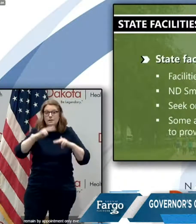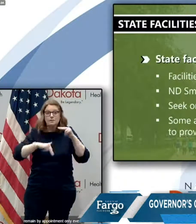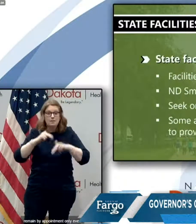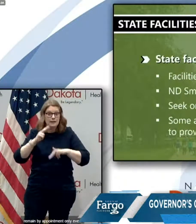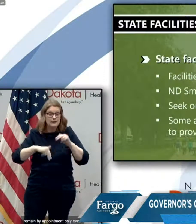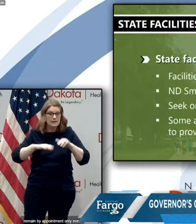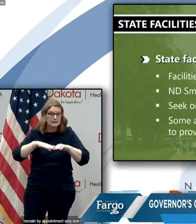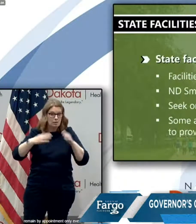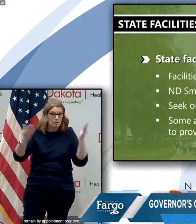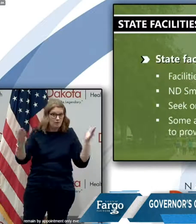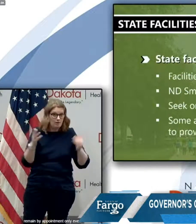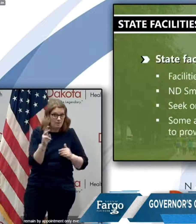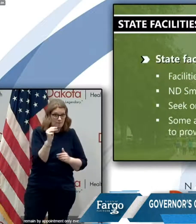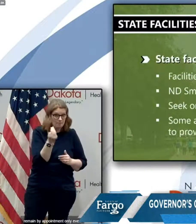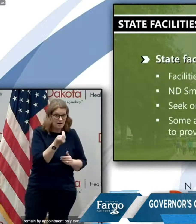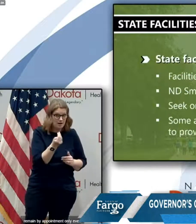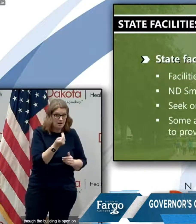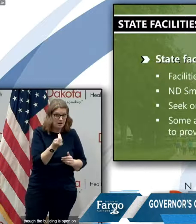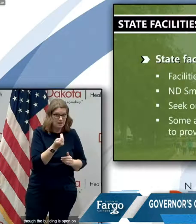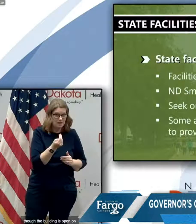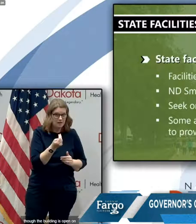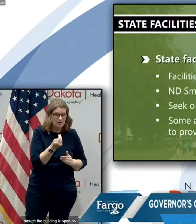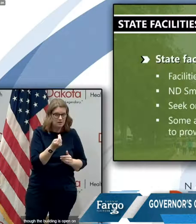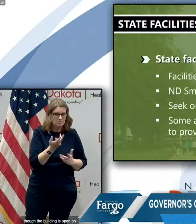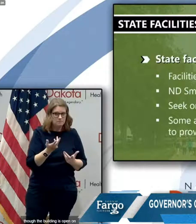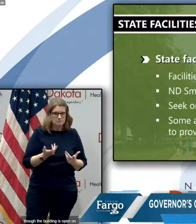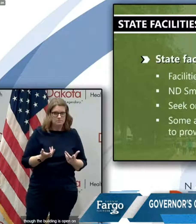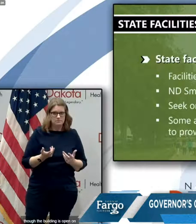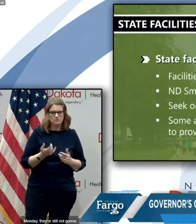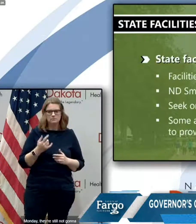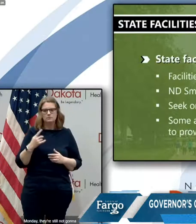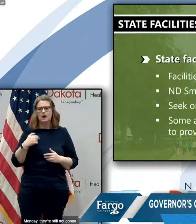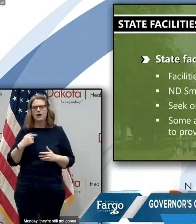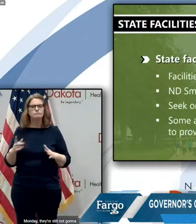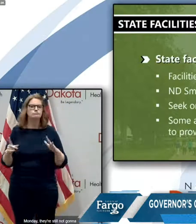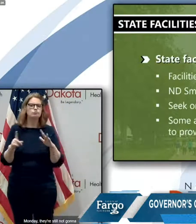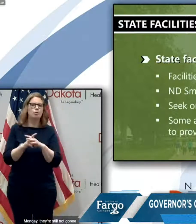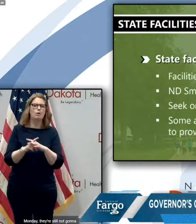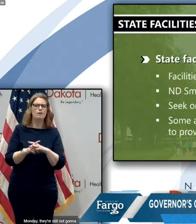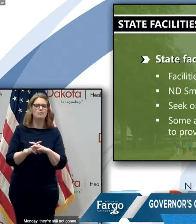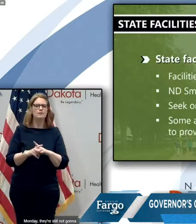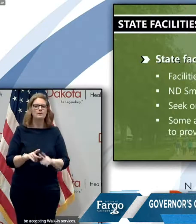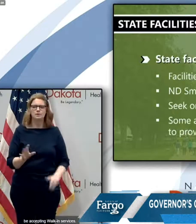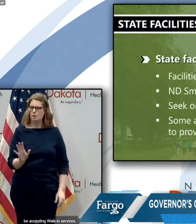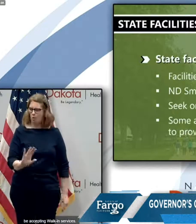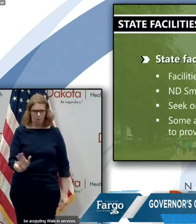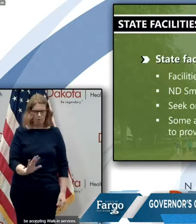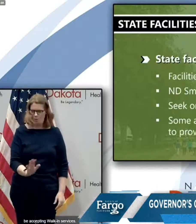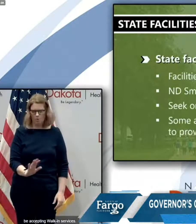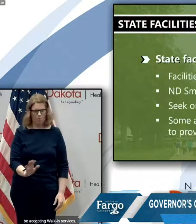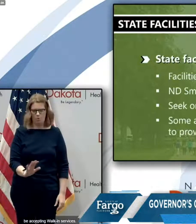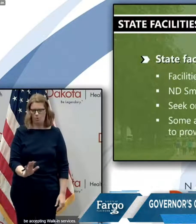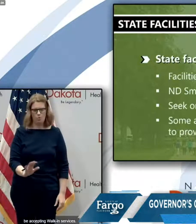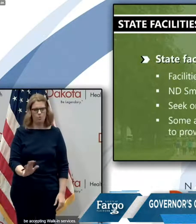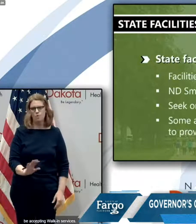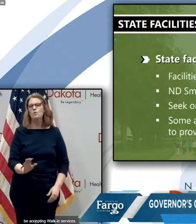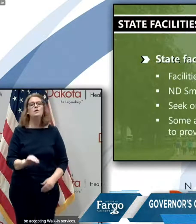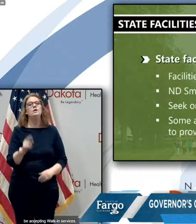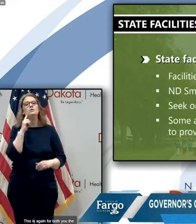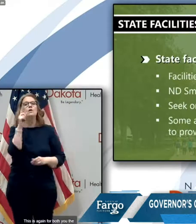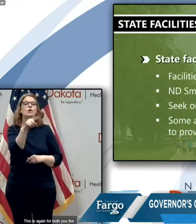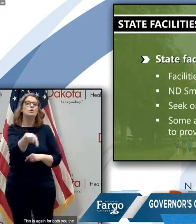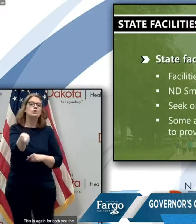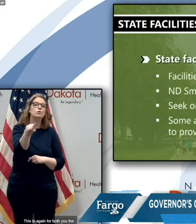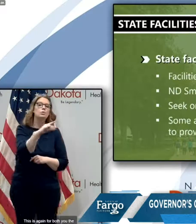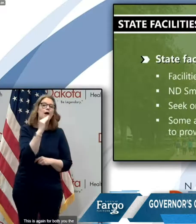on Monday, they're still not going to be accepting walk-in services. This is again for both you, the citizen, and for